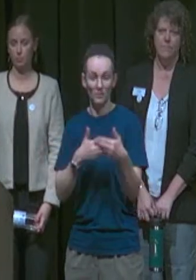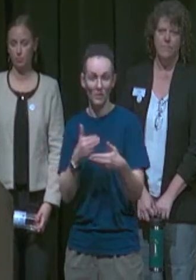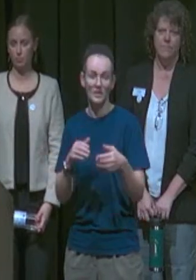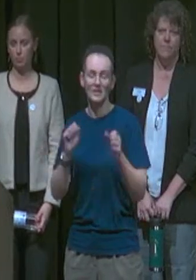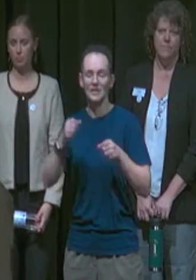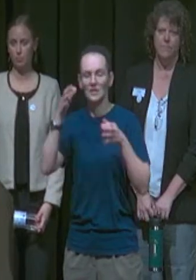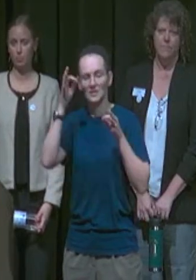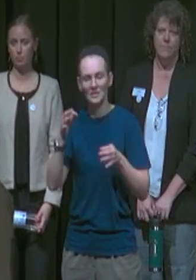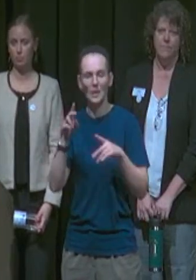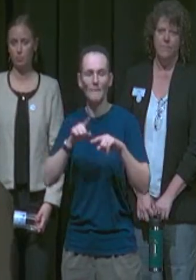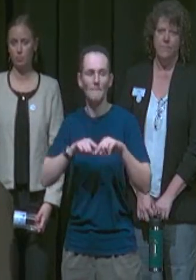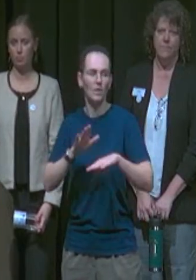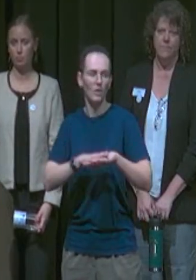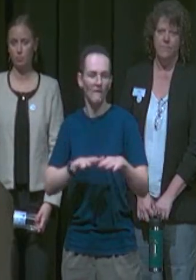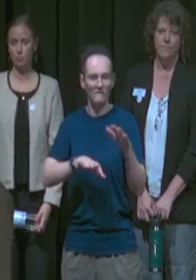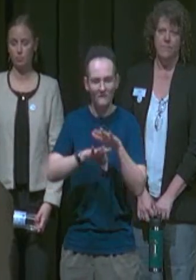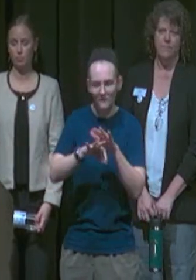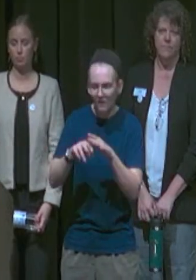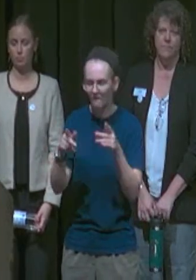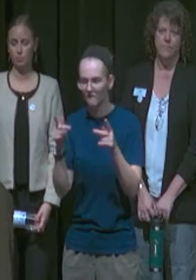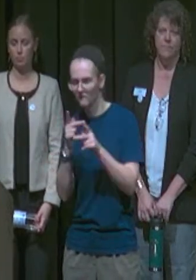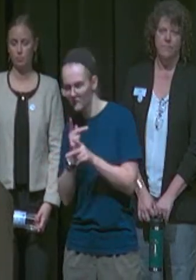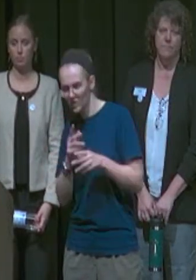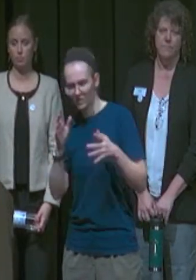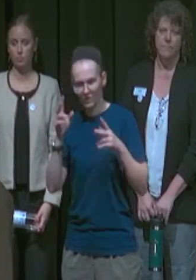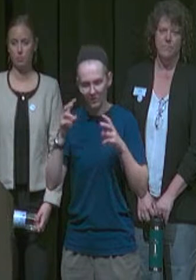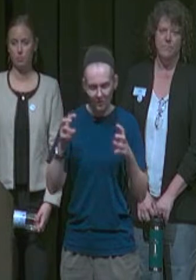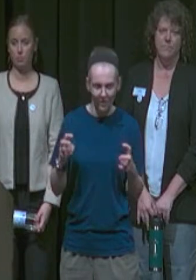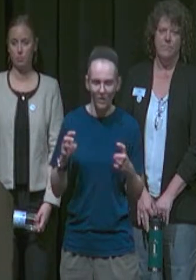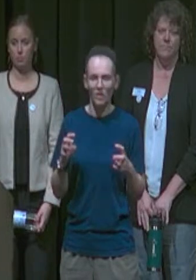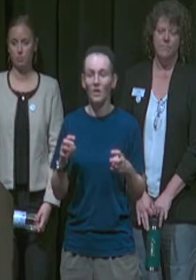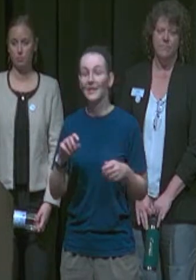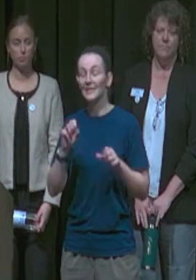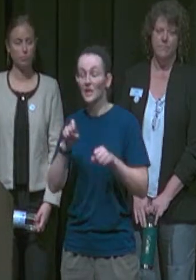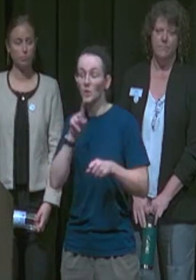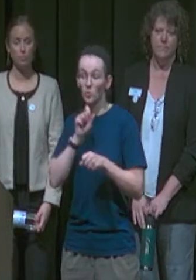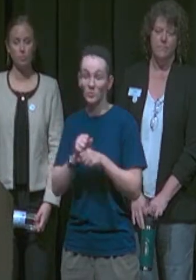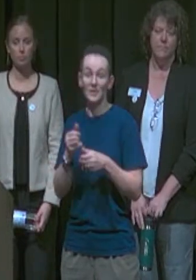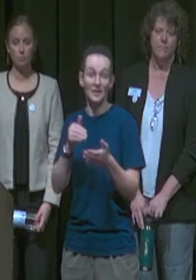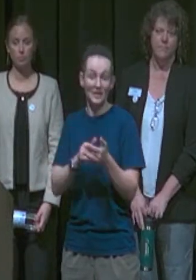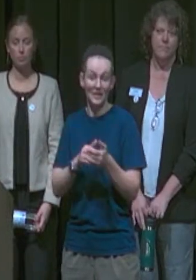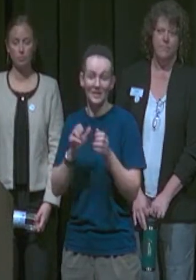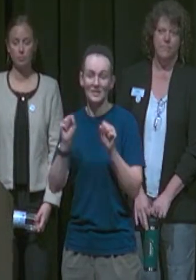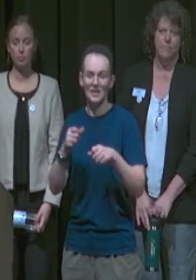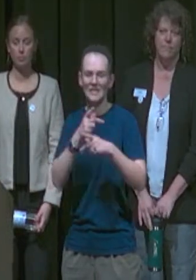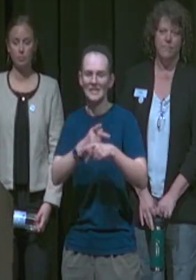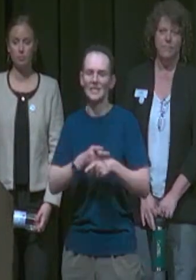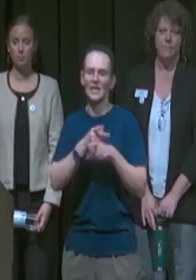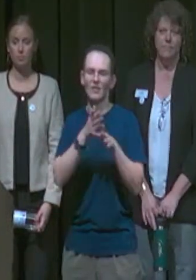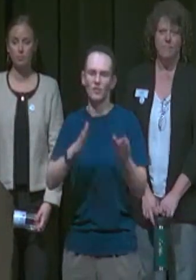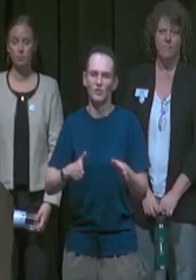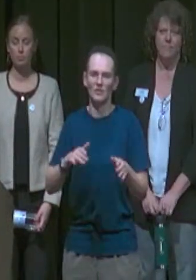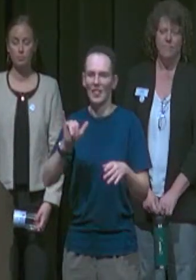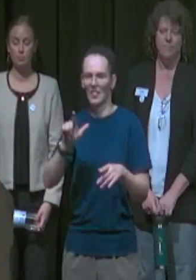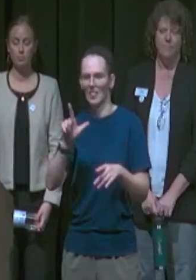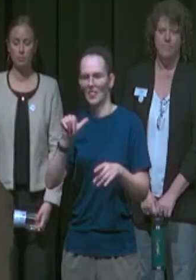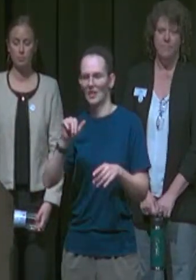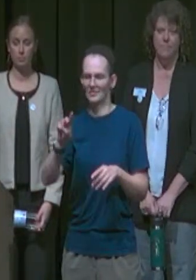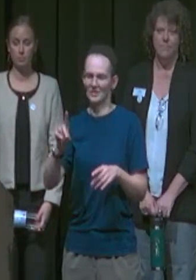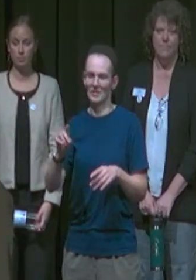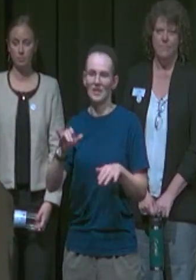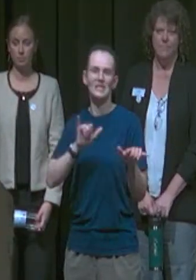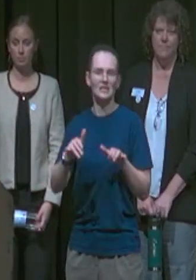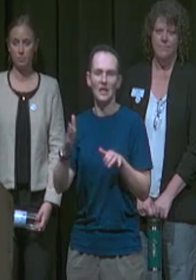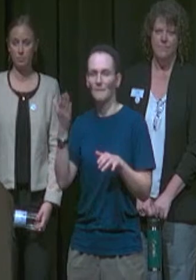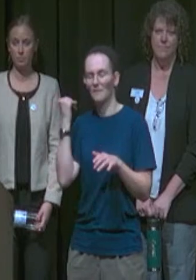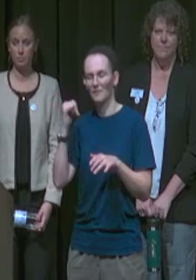decisions based on your findings, and that we can indeed, once again, be stewards of the land like we were, say, in the Garden